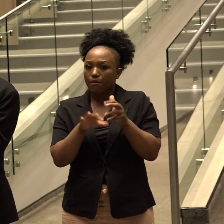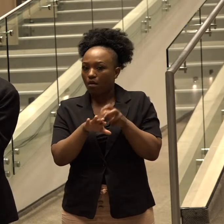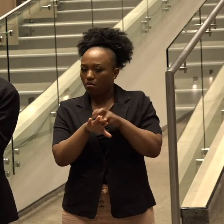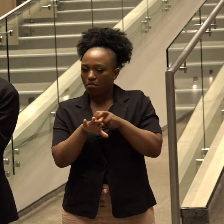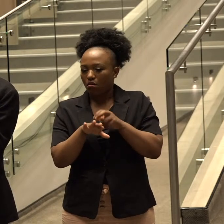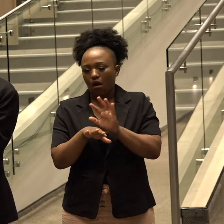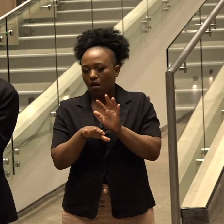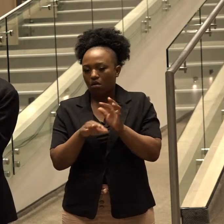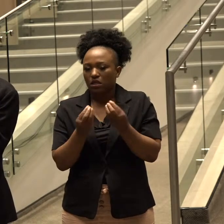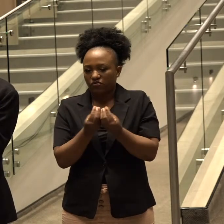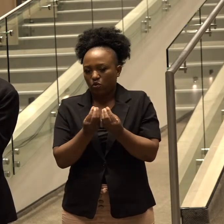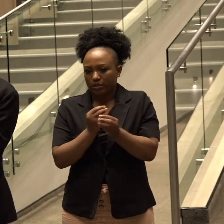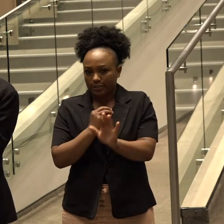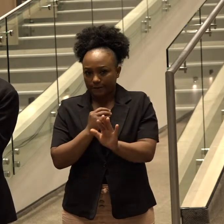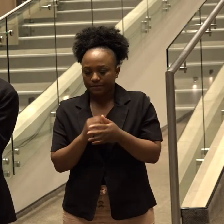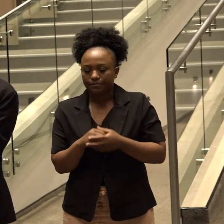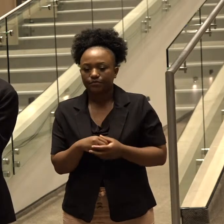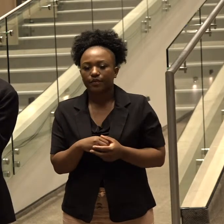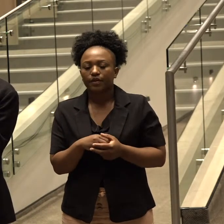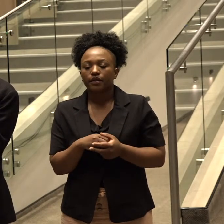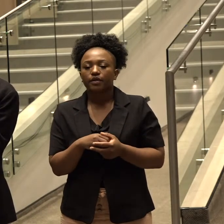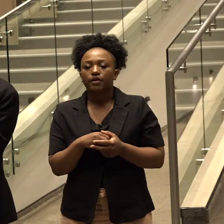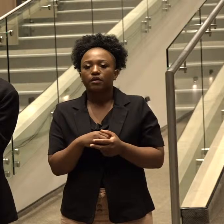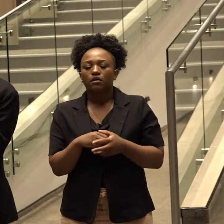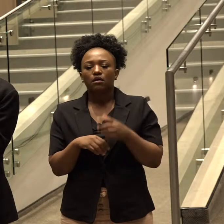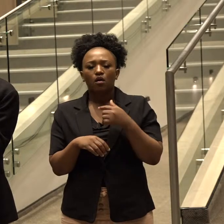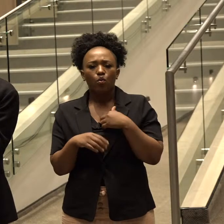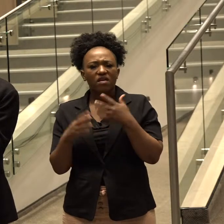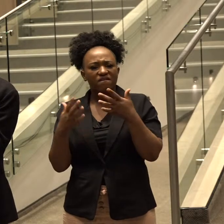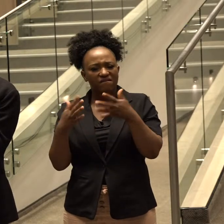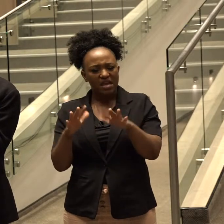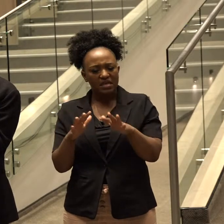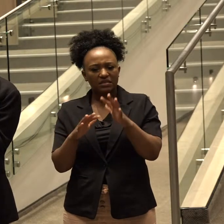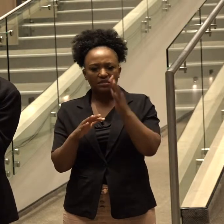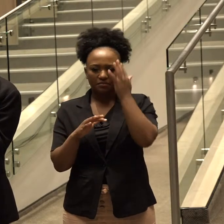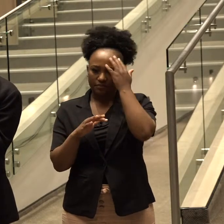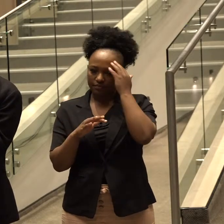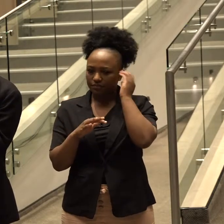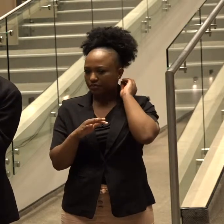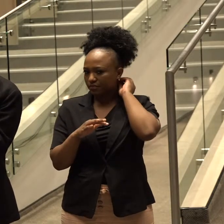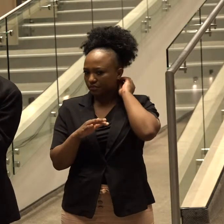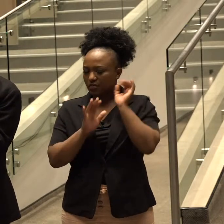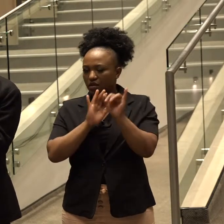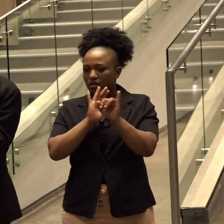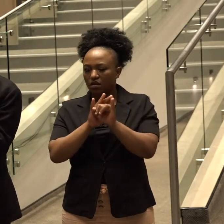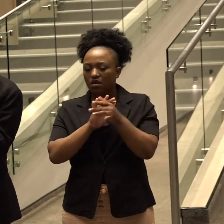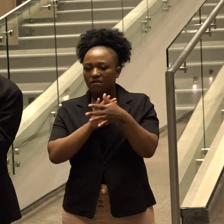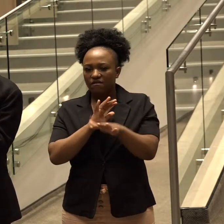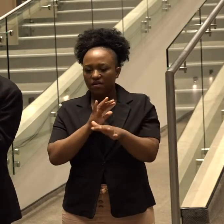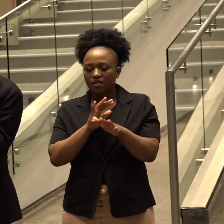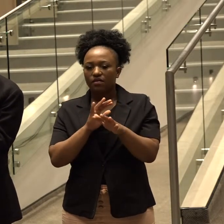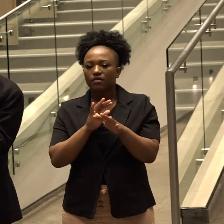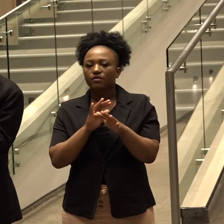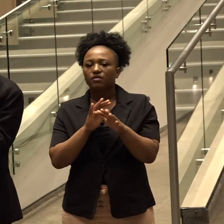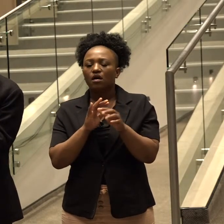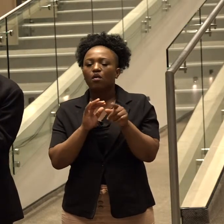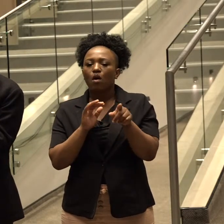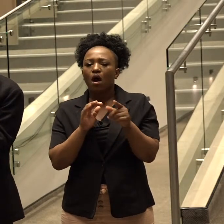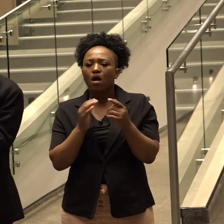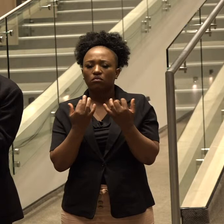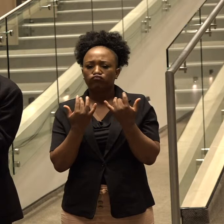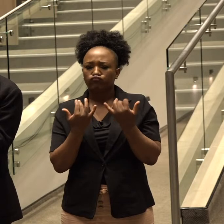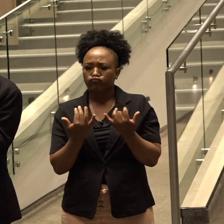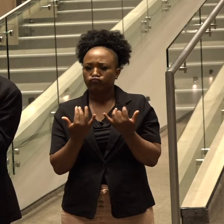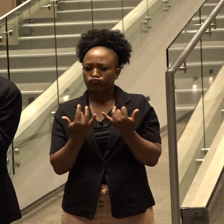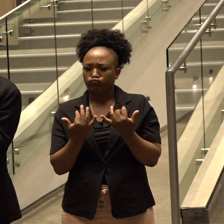there what we have noted is that there is a long grass along the railway